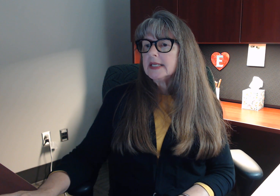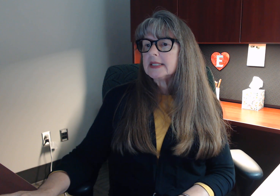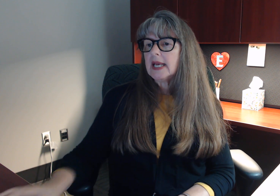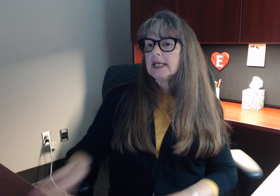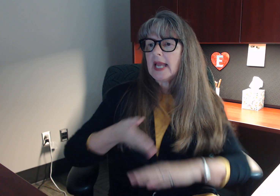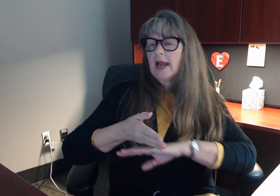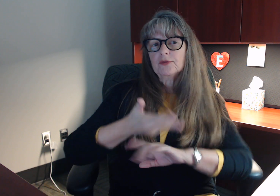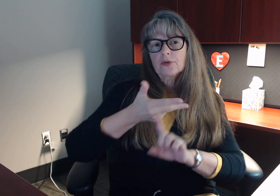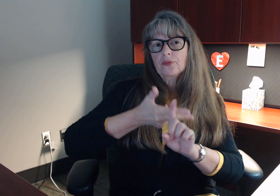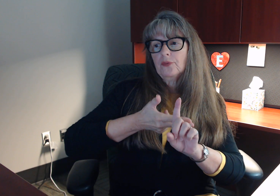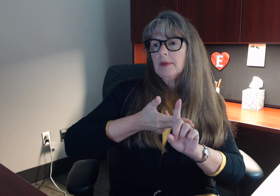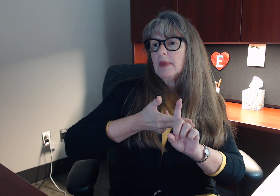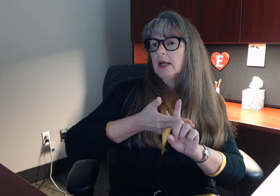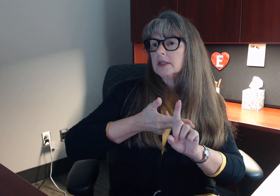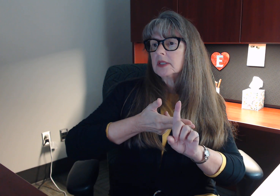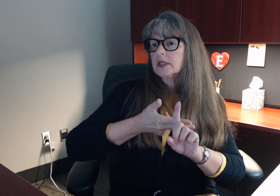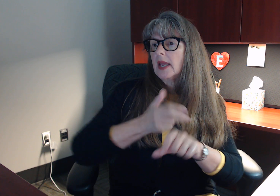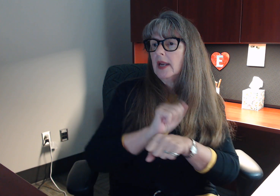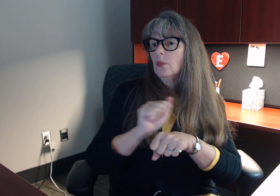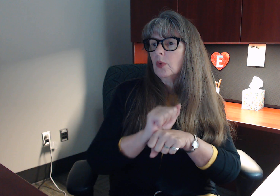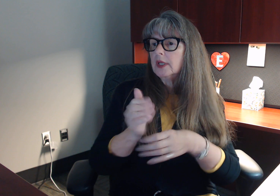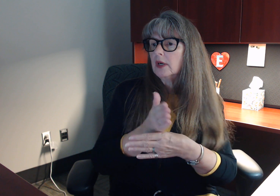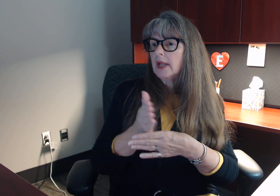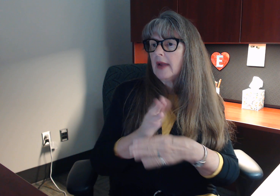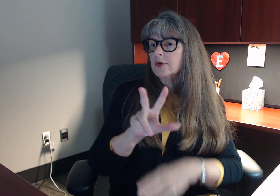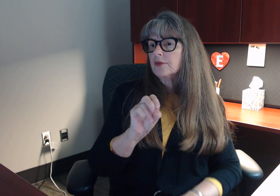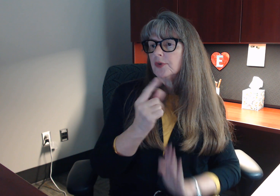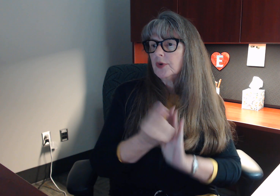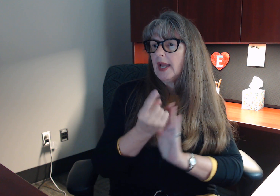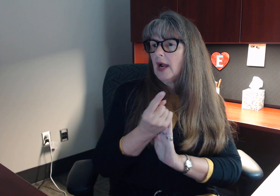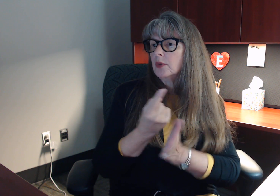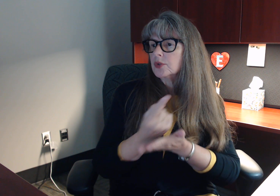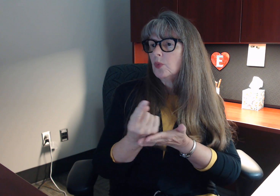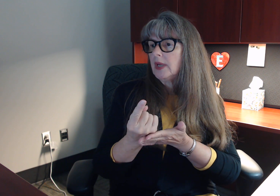says after 3 months and working on an average of 30 hours a week,